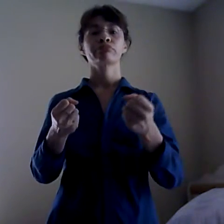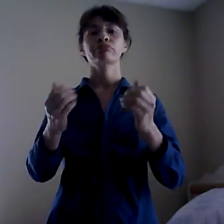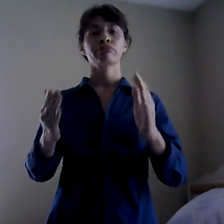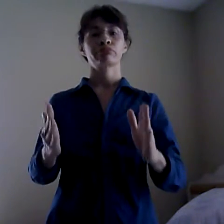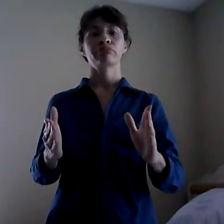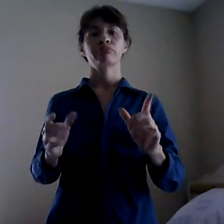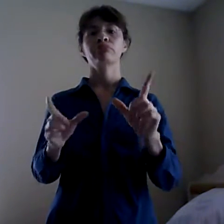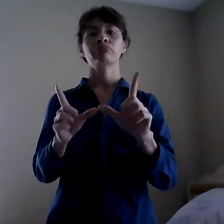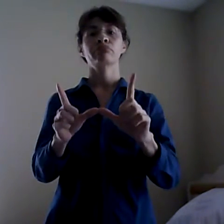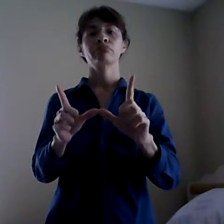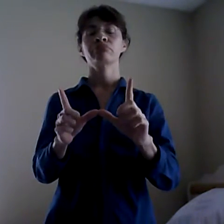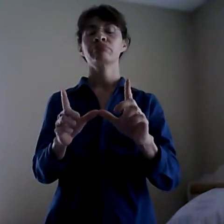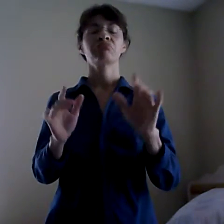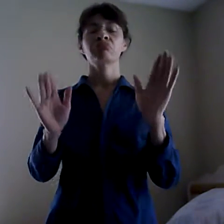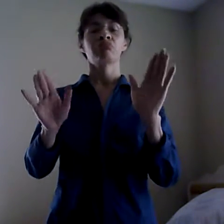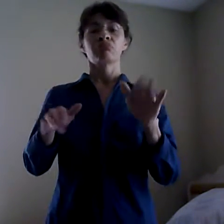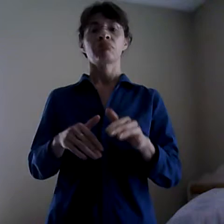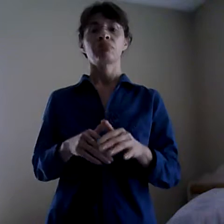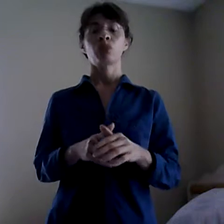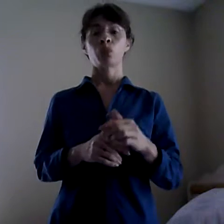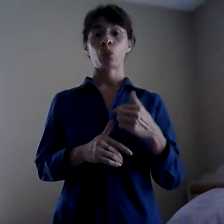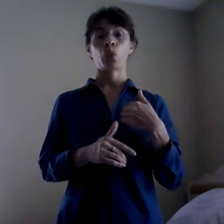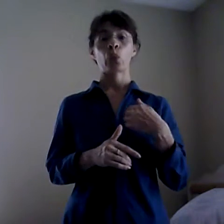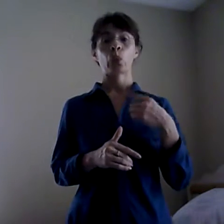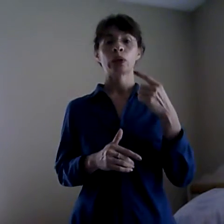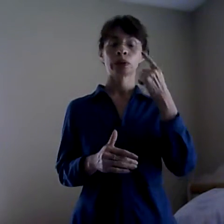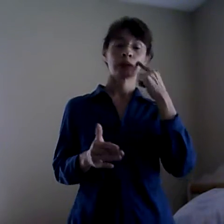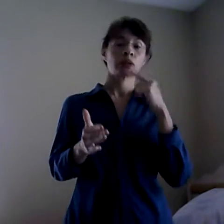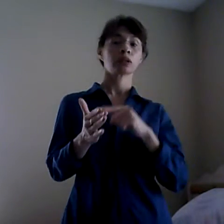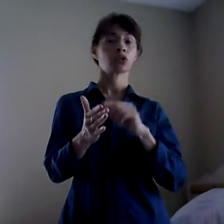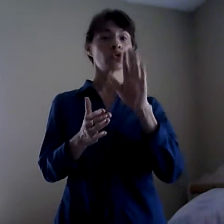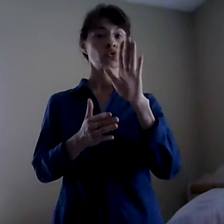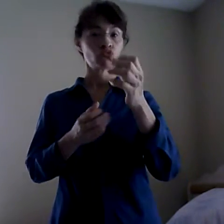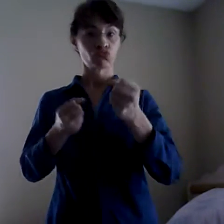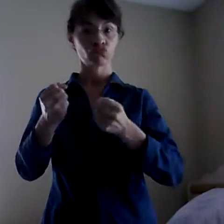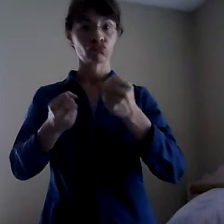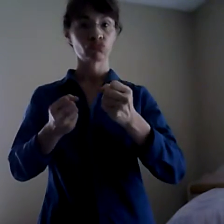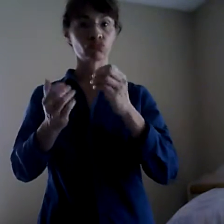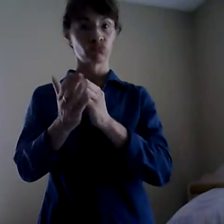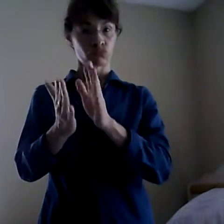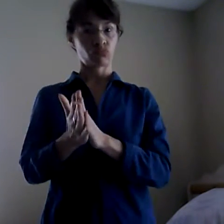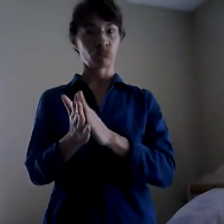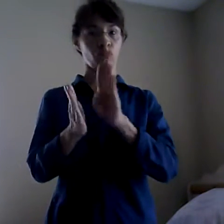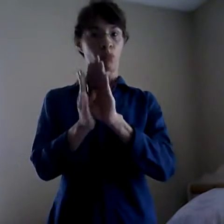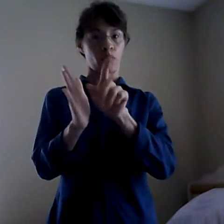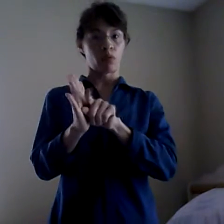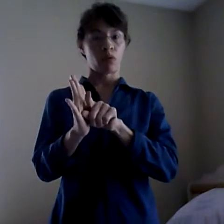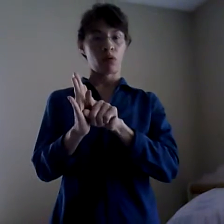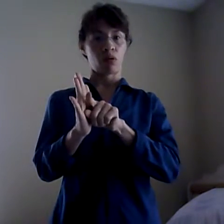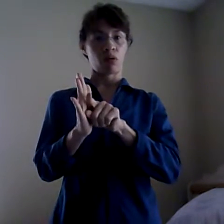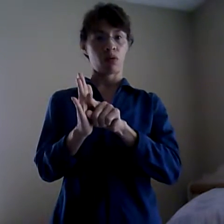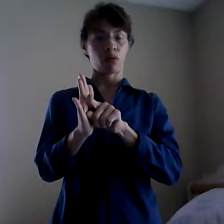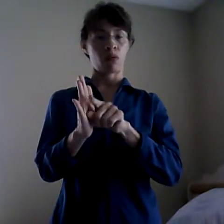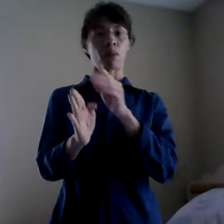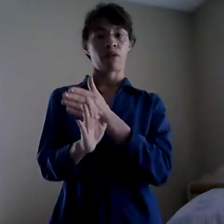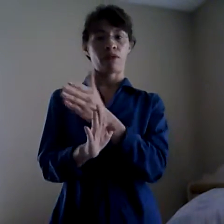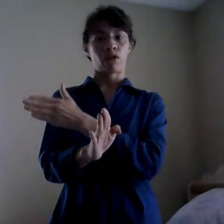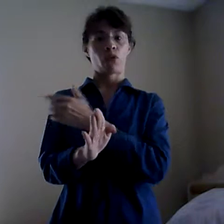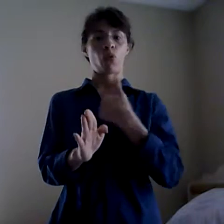to check, your driving record before we can hire you through the DMV. And if you'll just fill